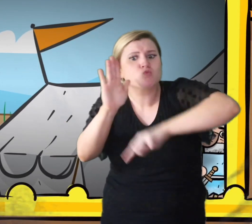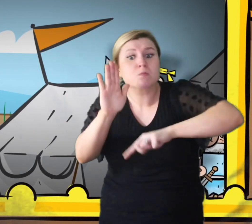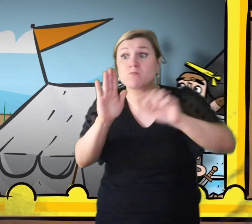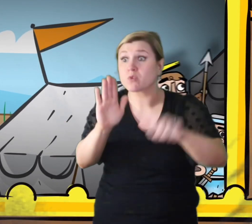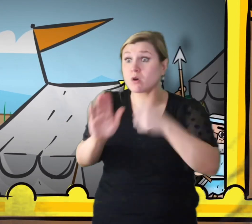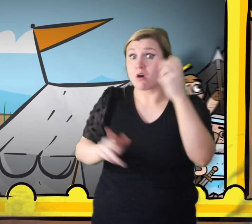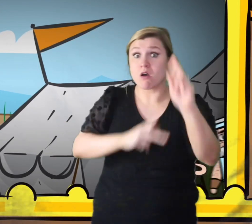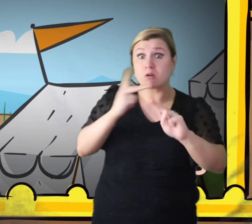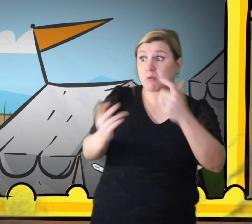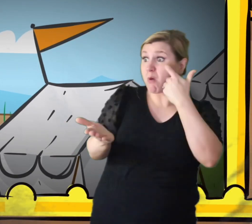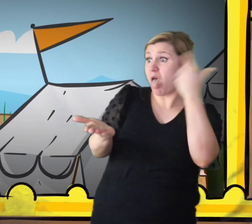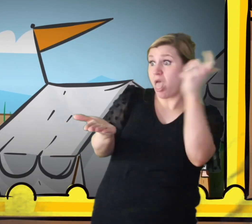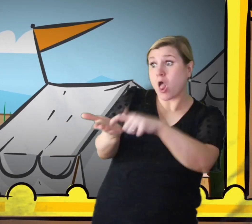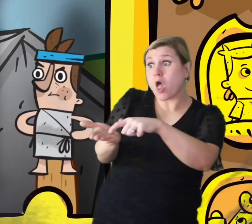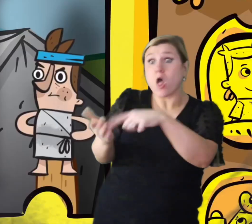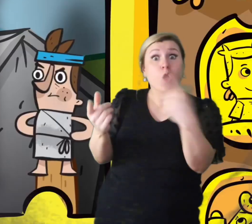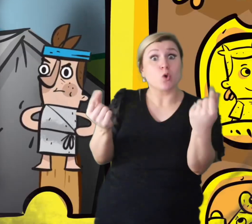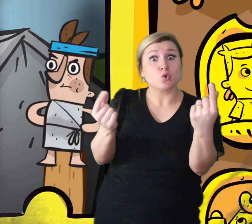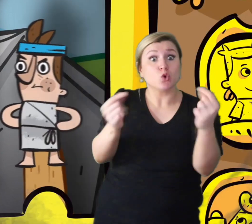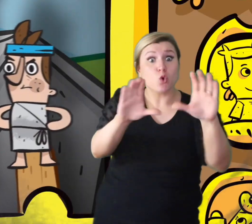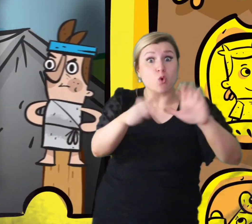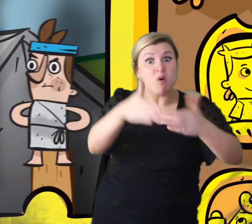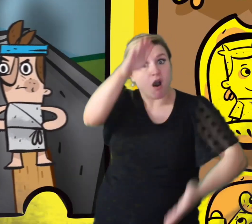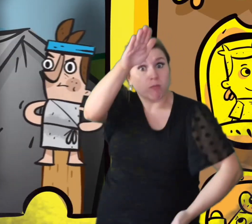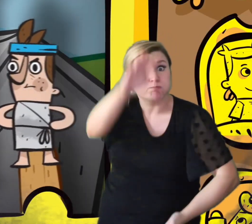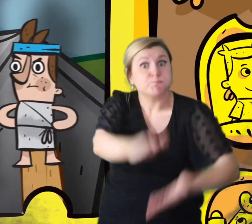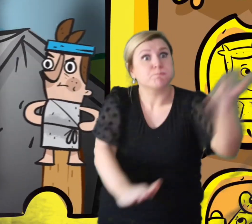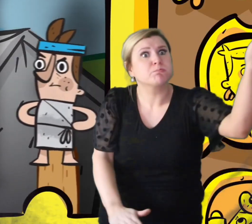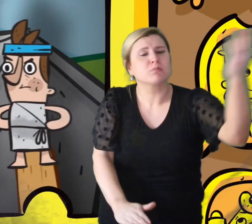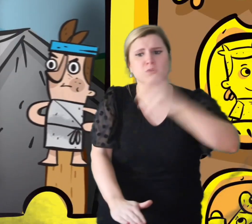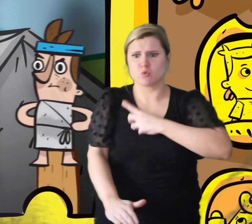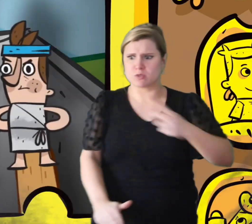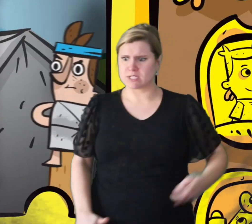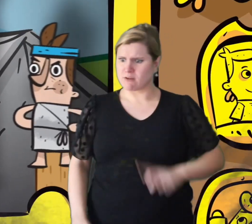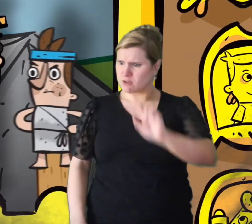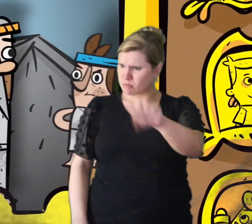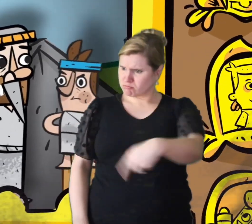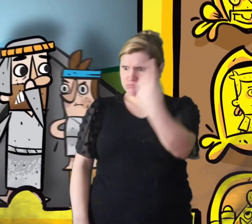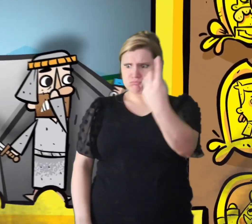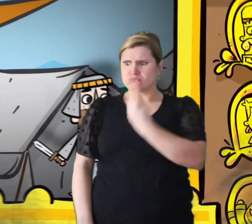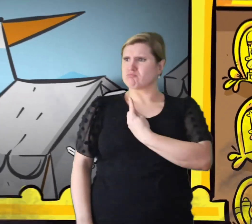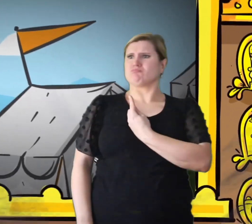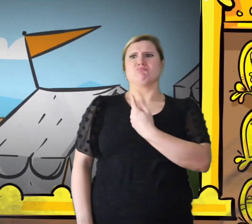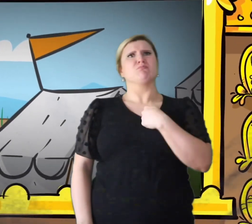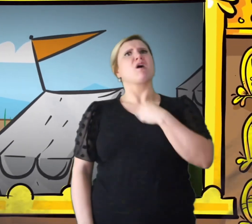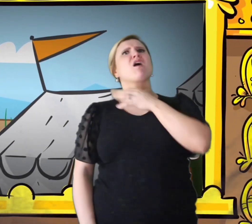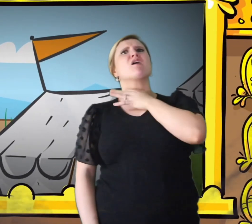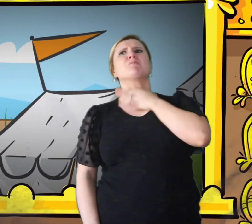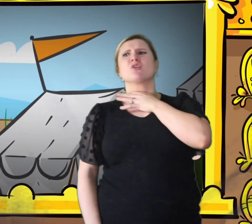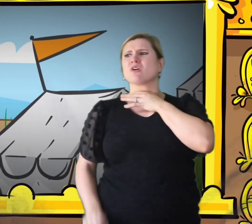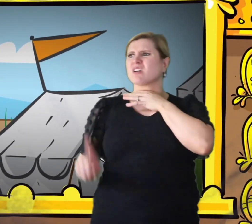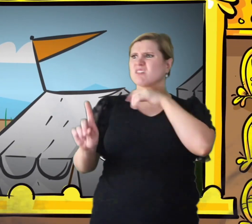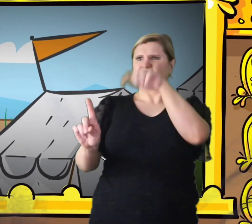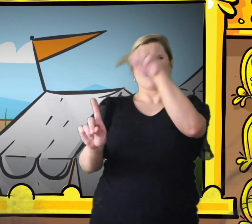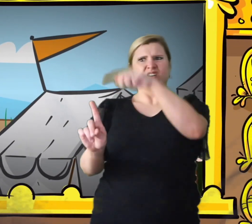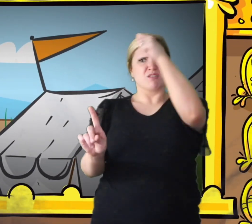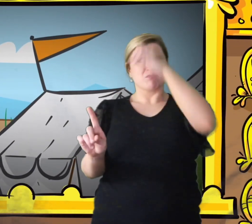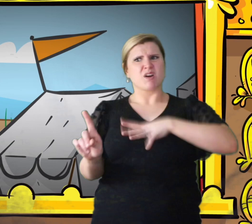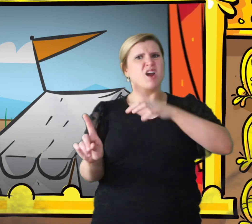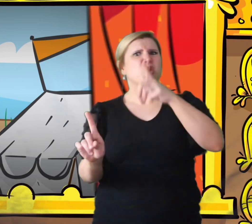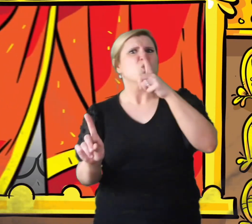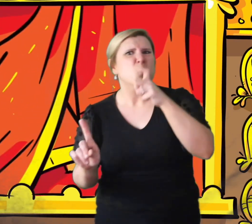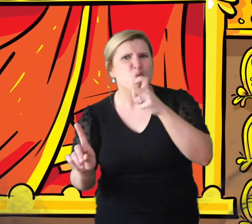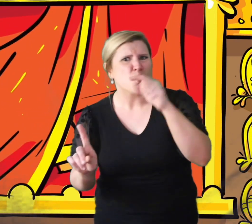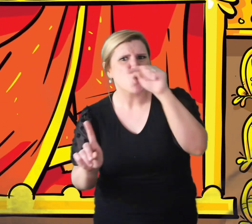fright. See ya! David asked, "Who is this Philistine anyway, that he has allowed to defy the armies of the living